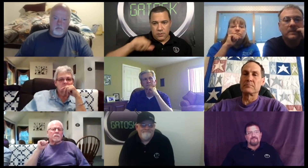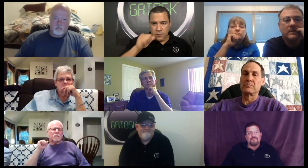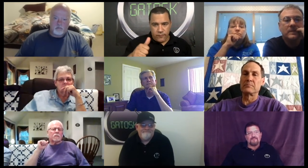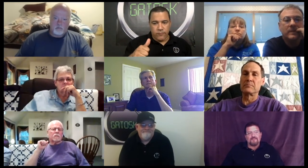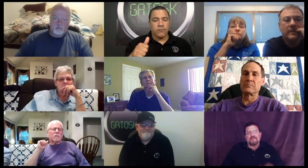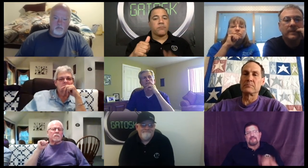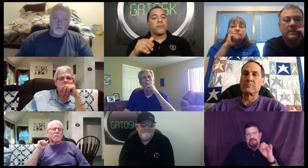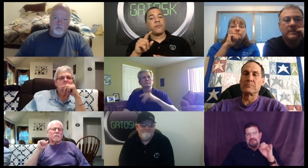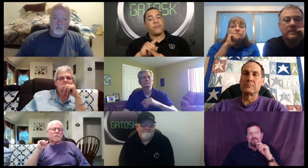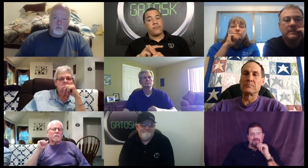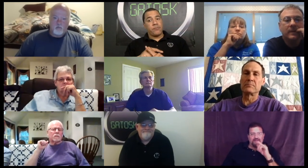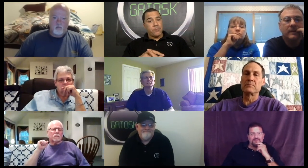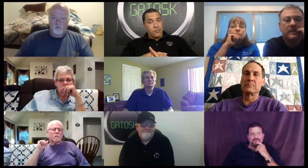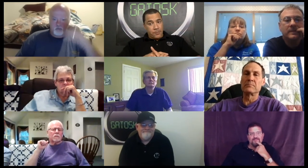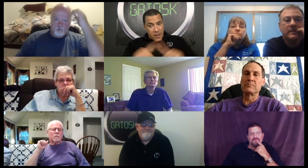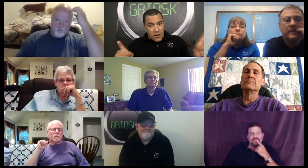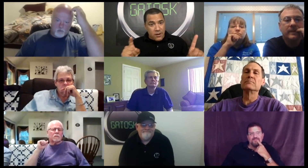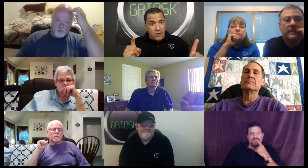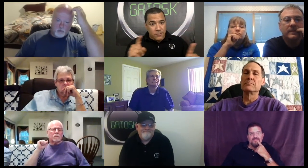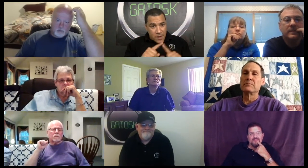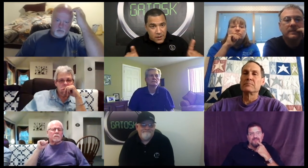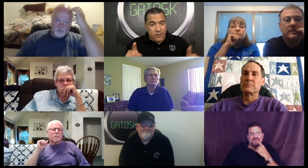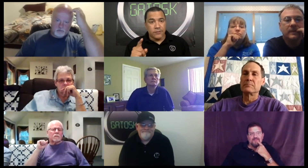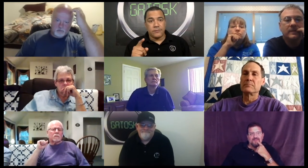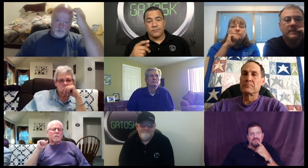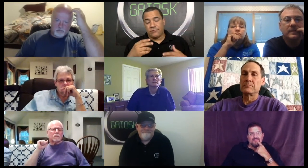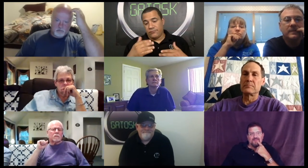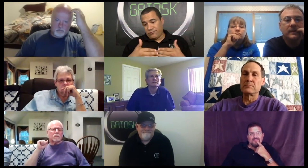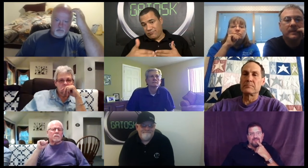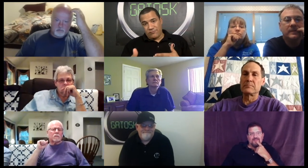it as of yet. But